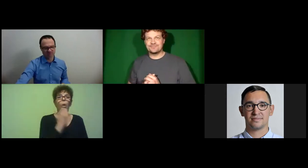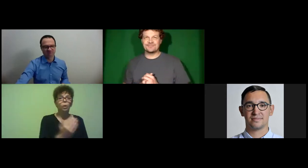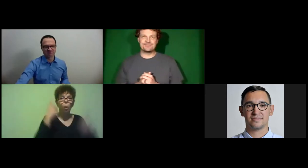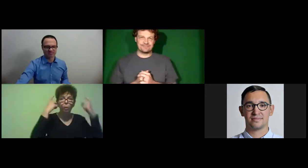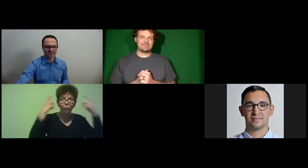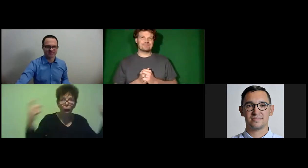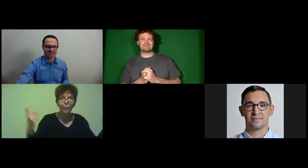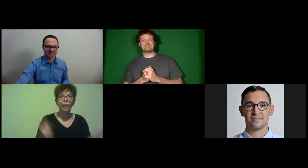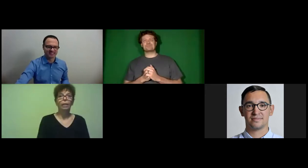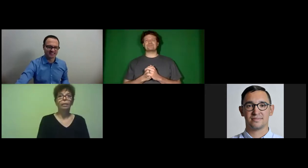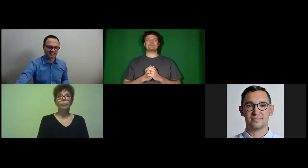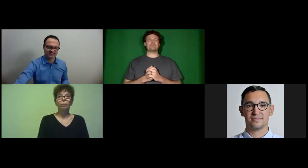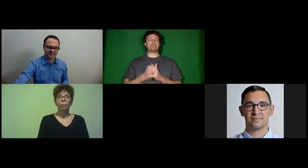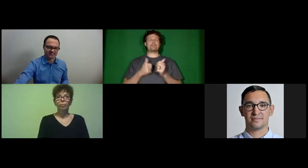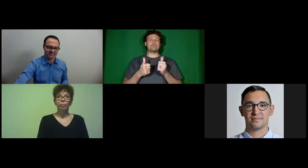Thank you, Dami.